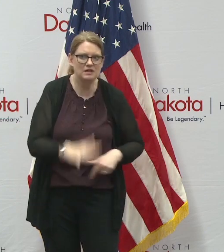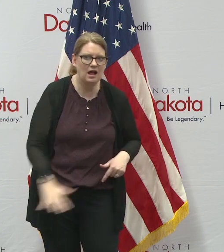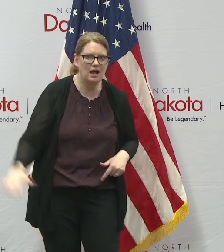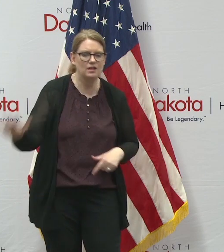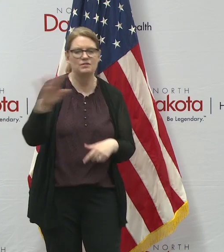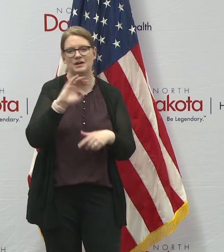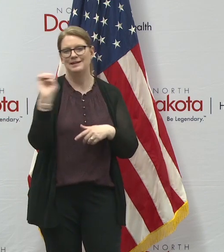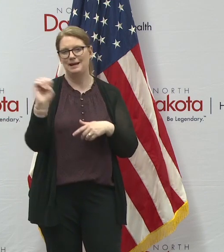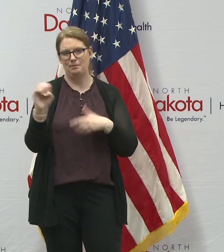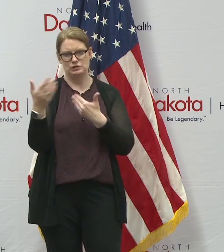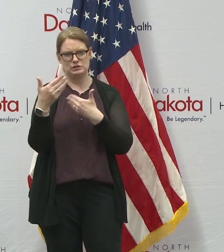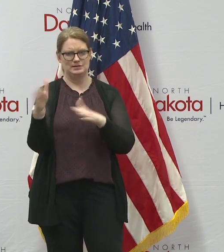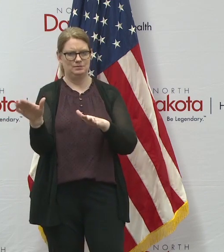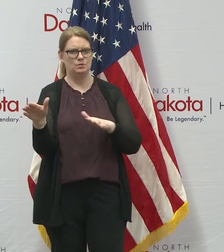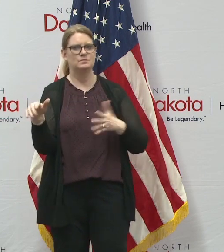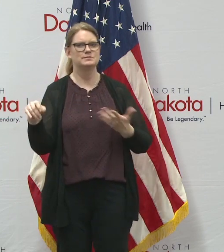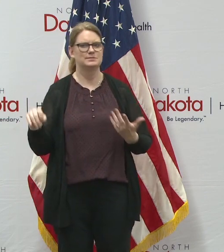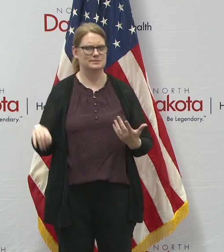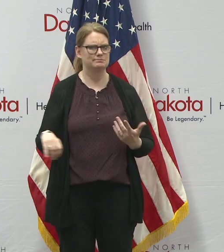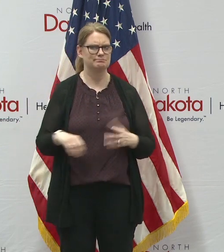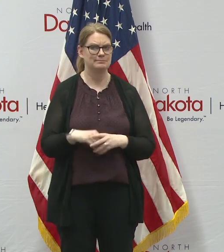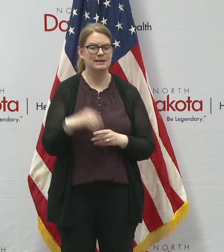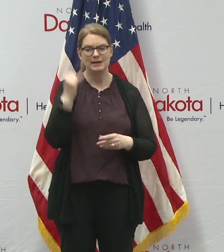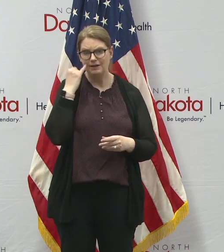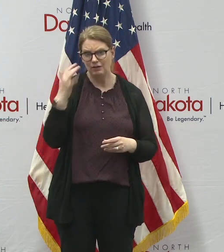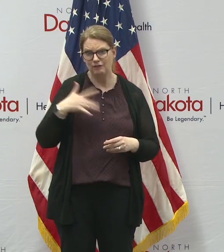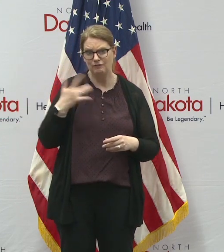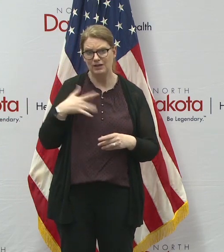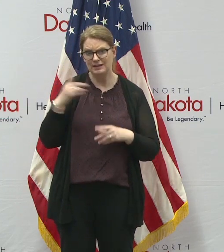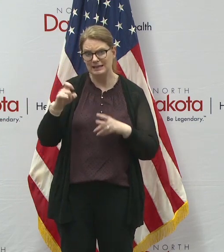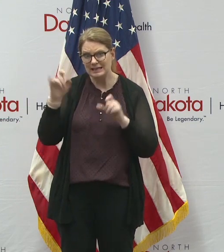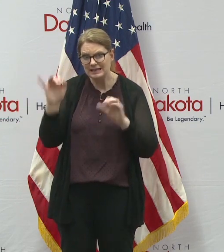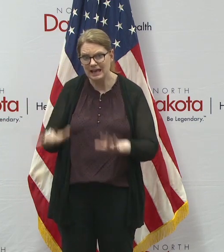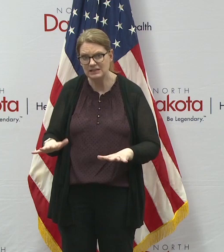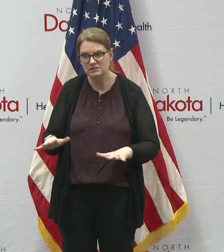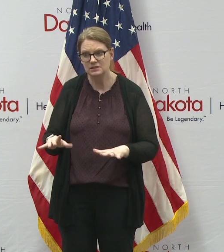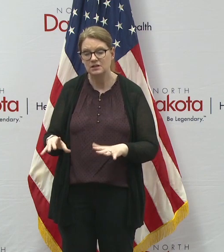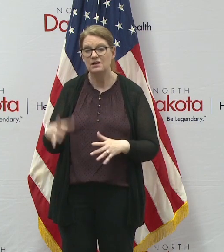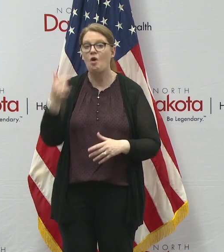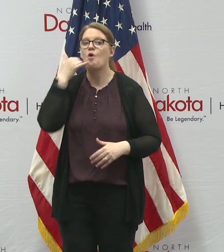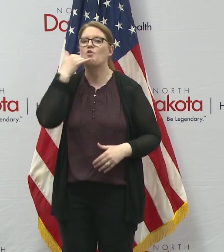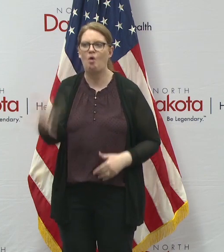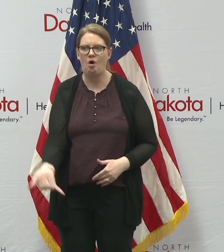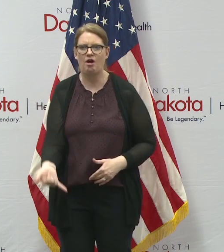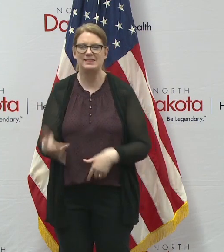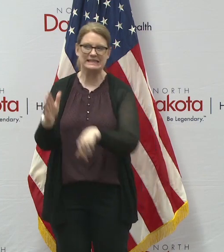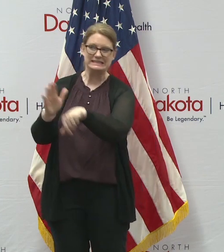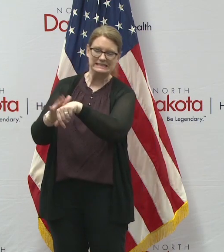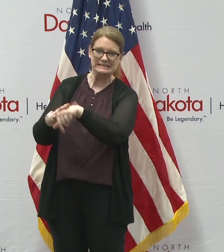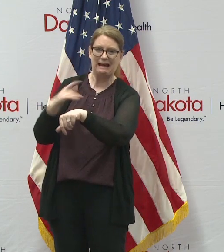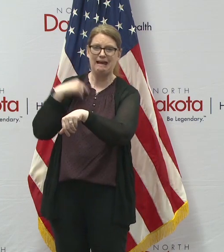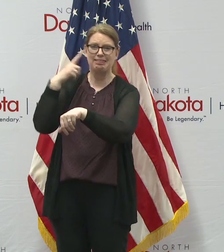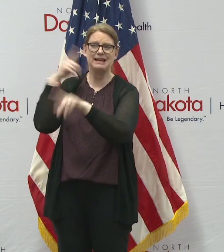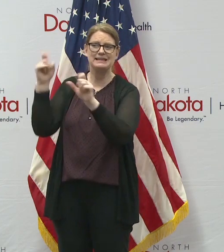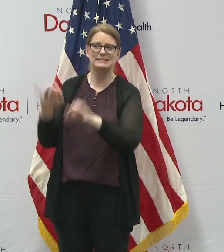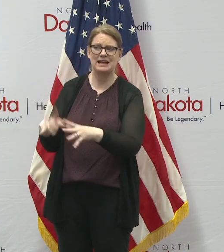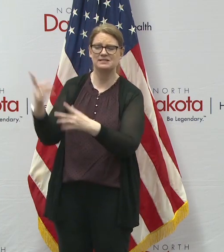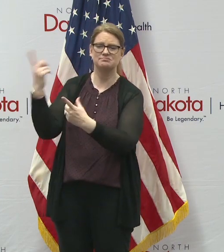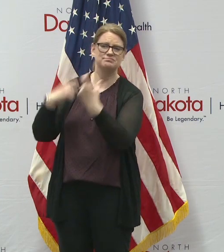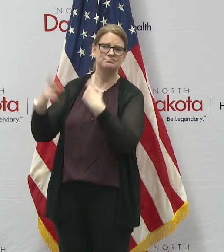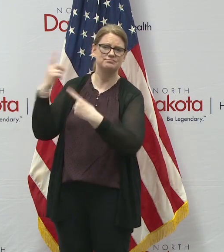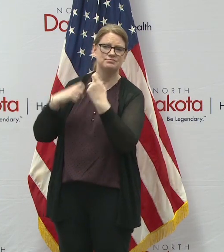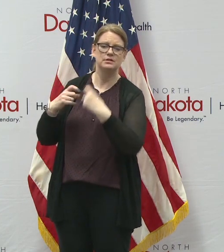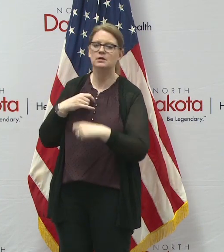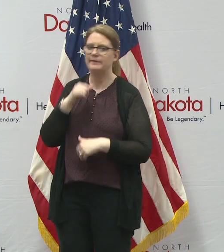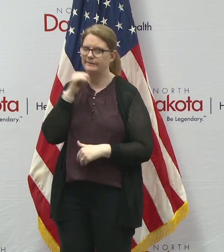emergency rooms where, again, if you feel you need a test, call before you go in. Don't just show up in an emergency room. But, a provider is